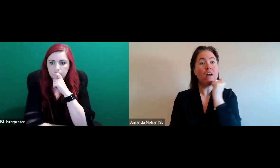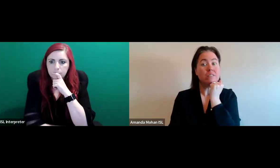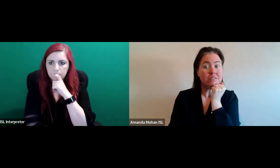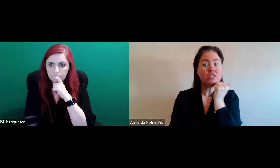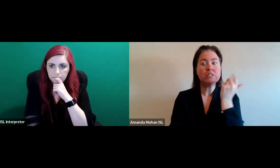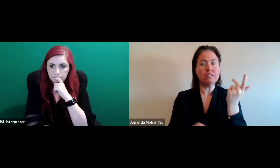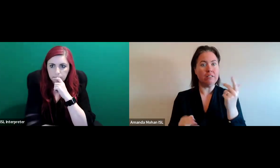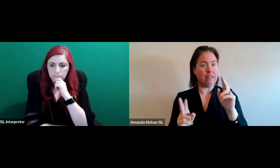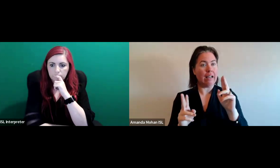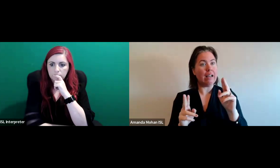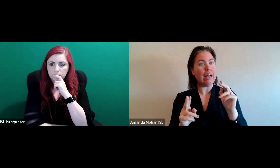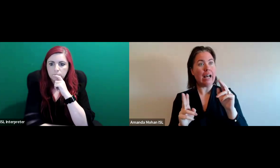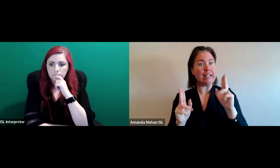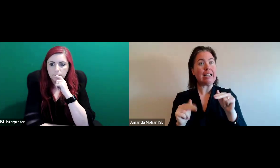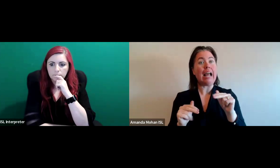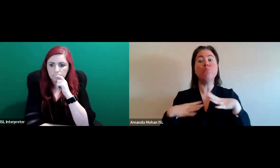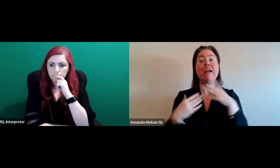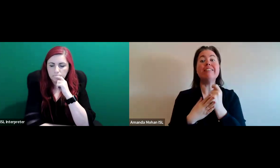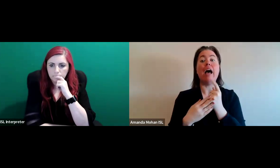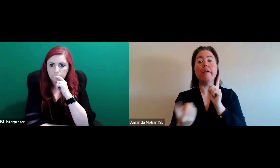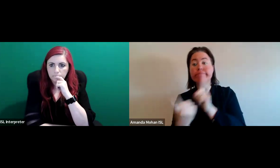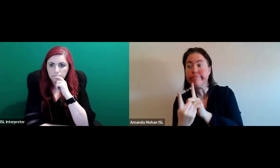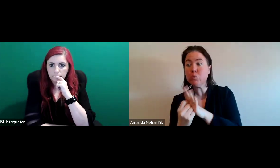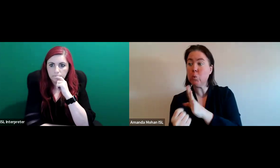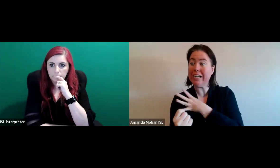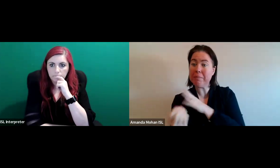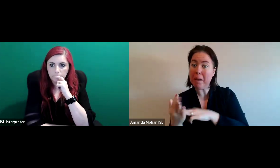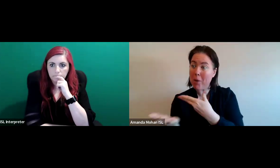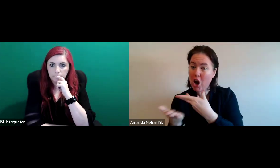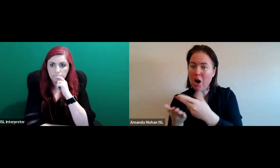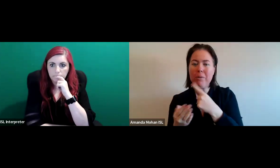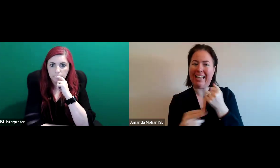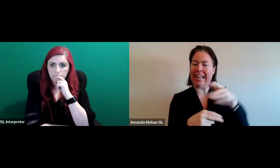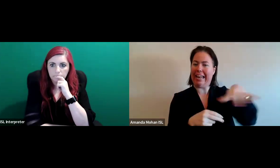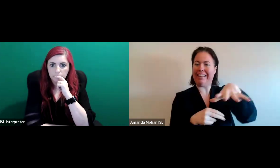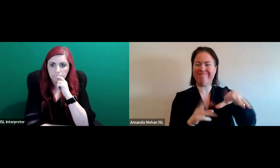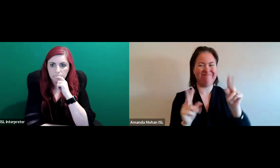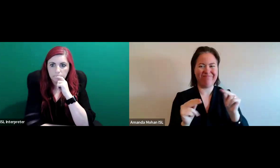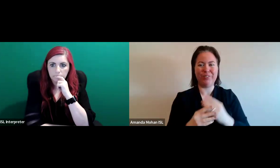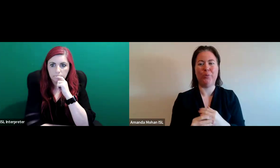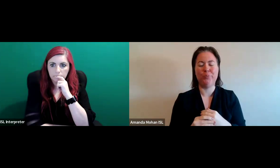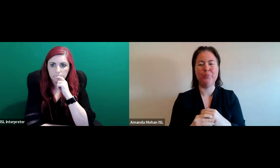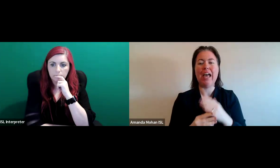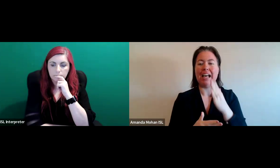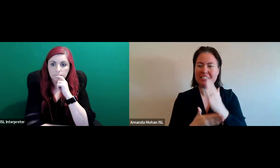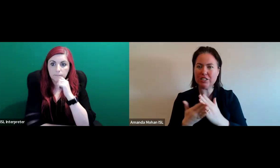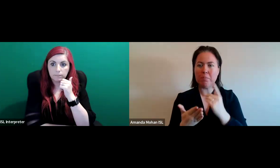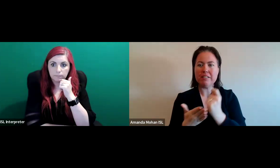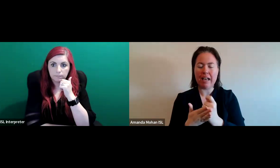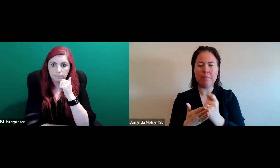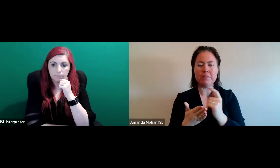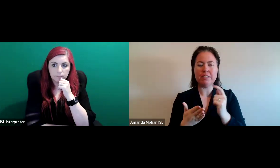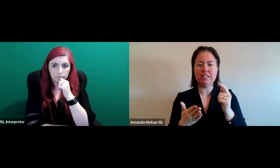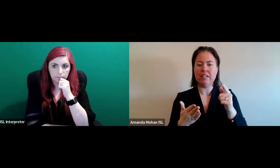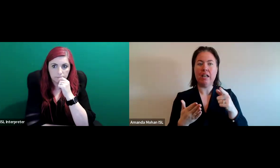they can talk in the breaks to the committee members, but also there is some time which is